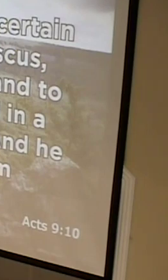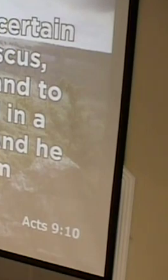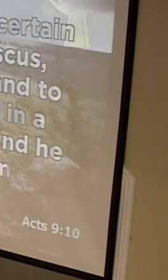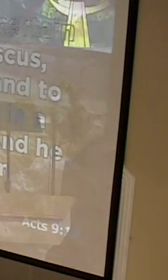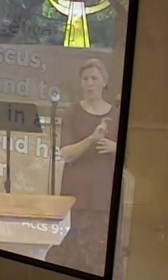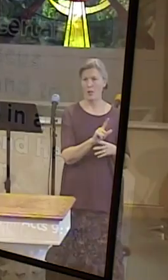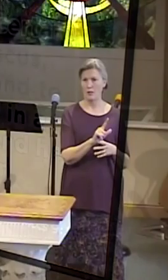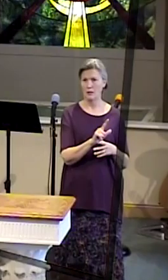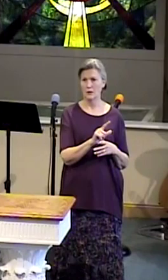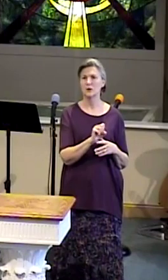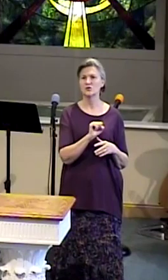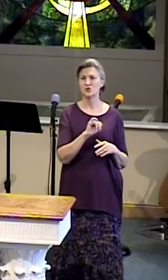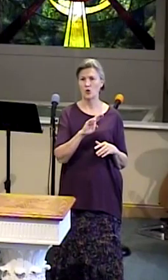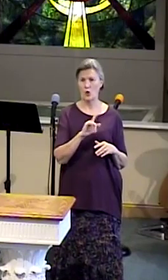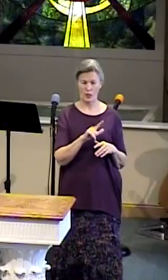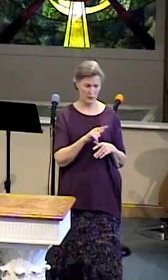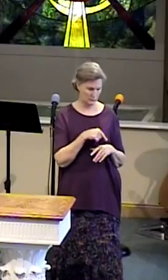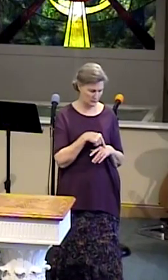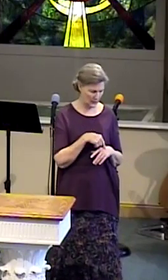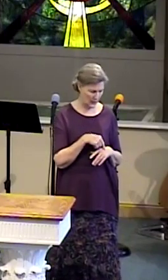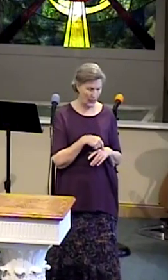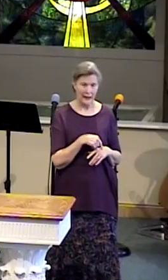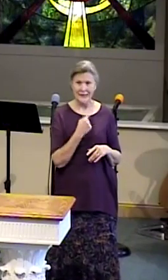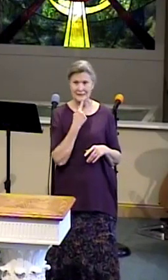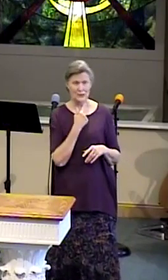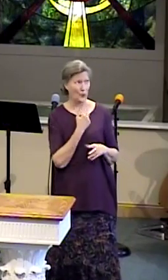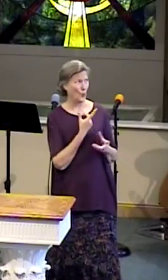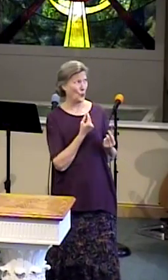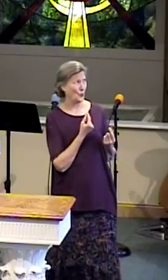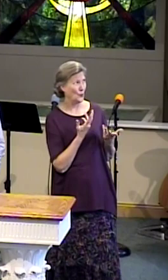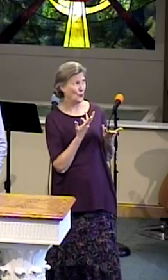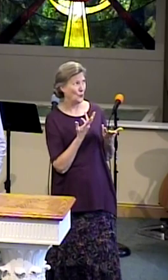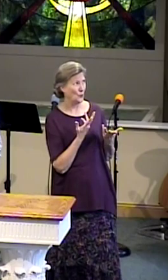Please, please look at this. The Lord said unto him,